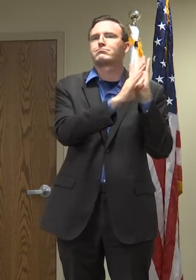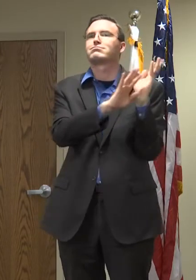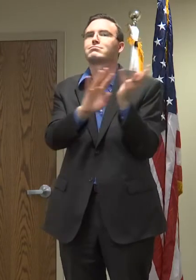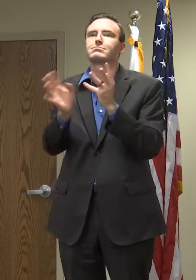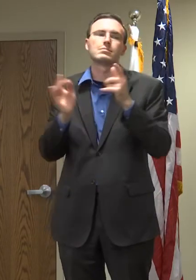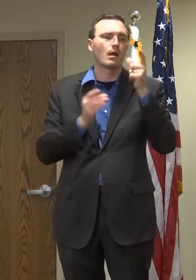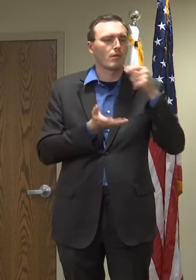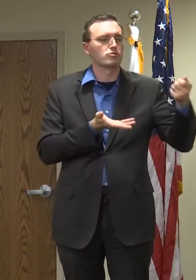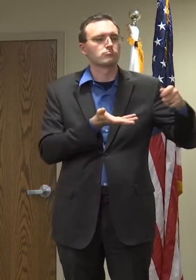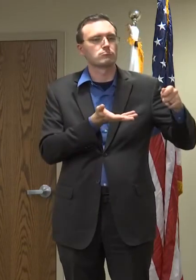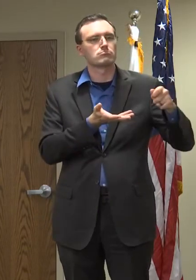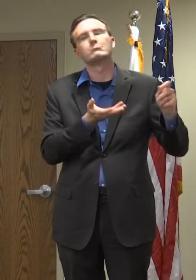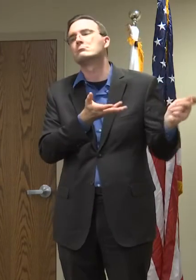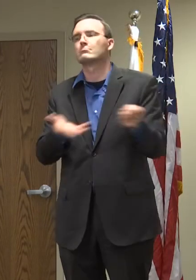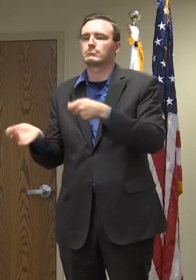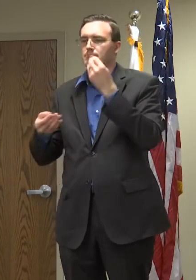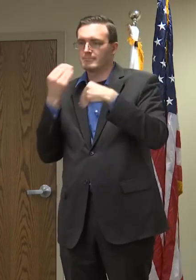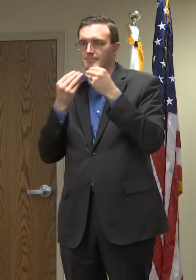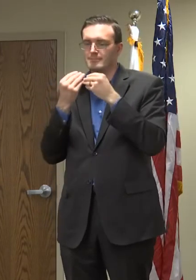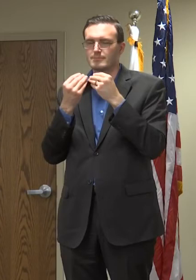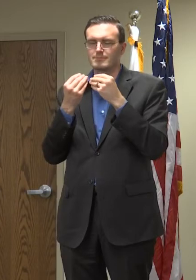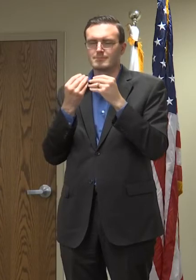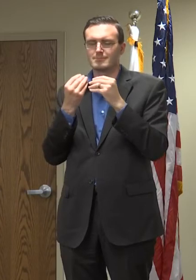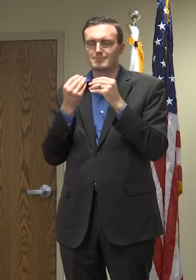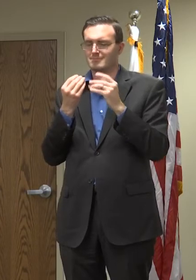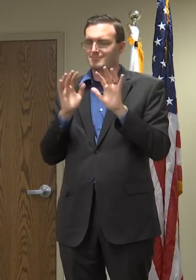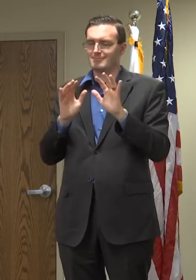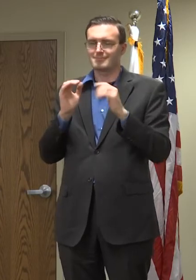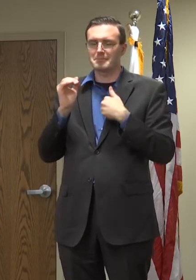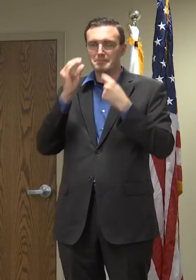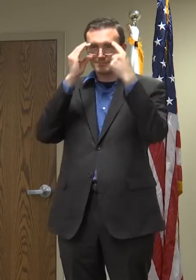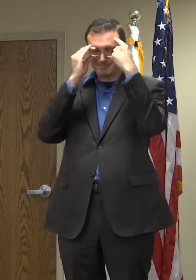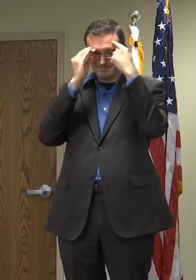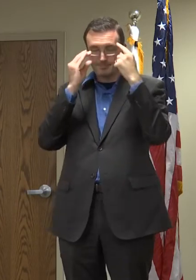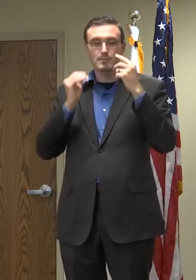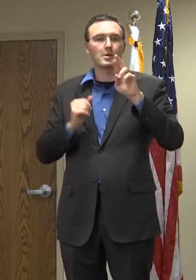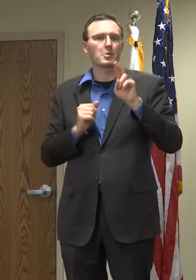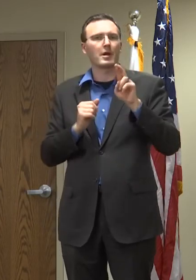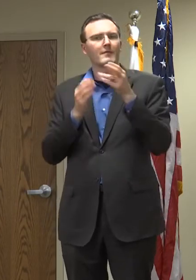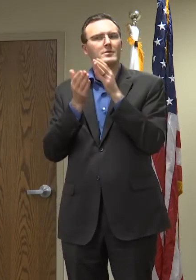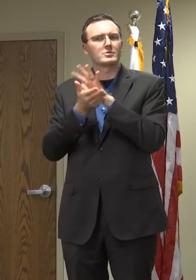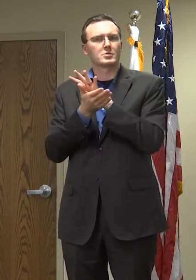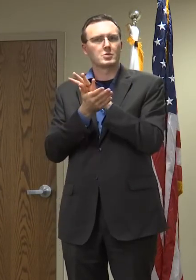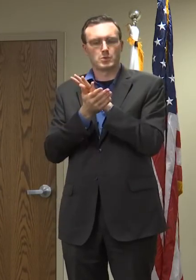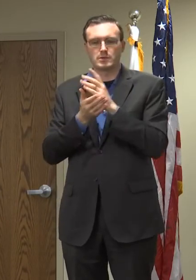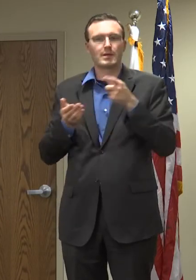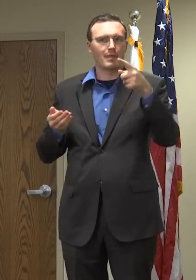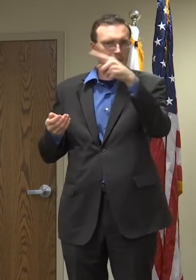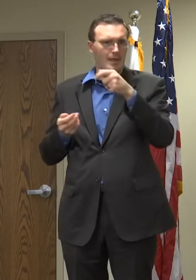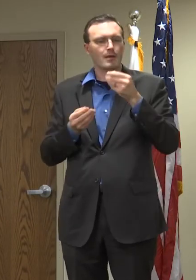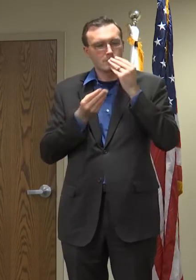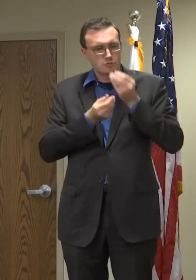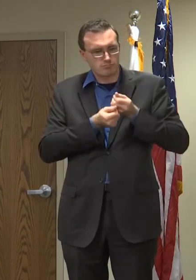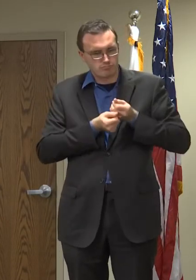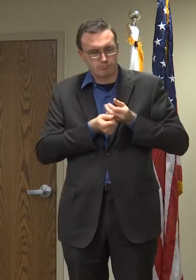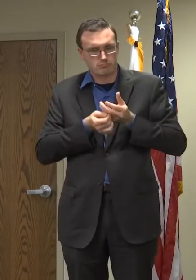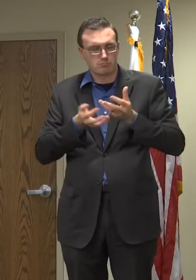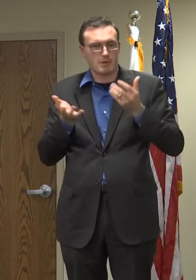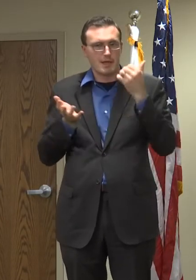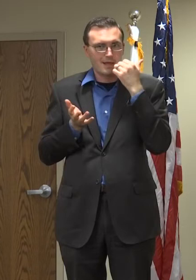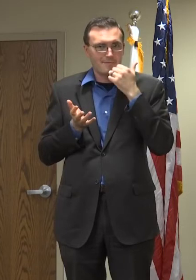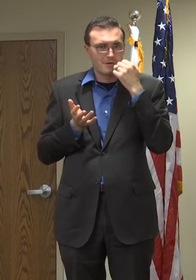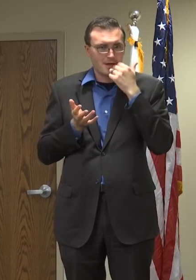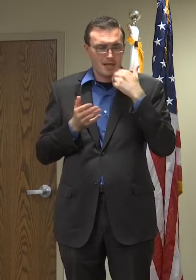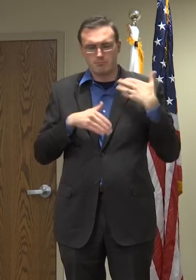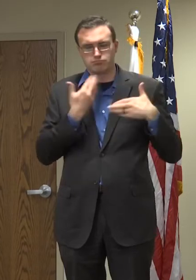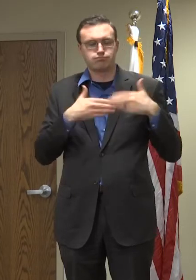their lunches? When I think of how many meals Rockford Public Schools does a day, our restaurants don't do